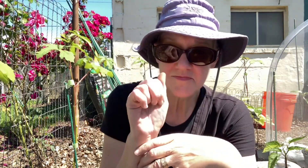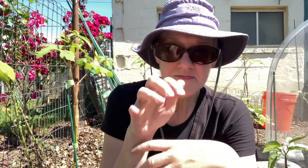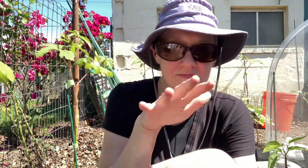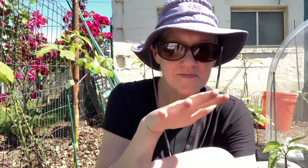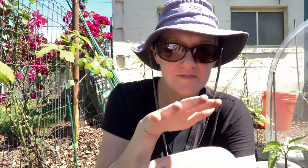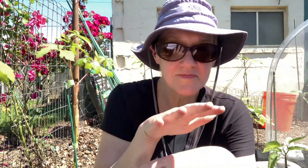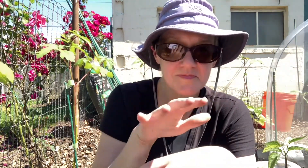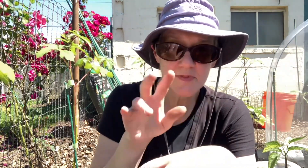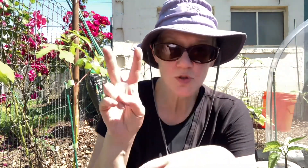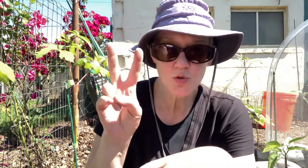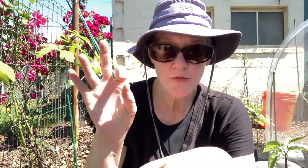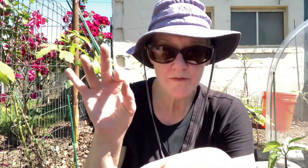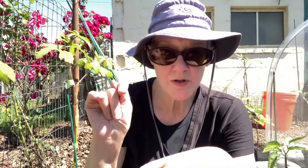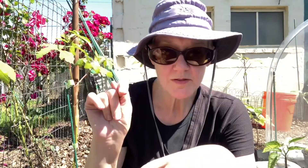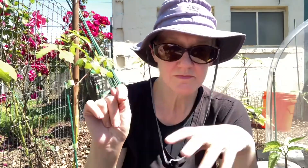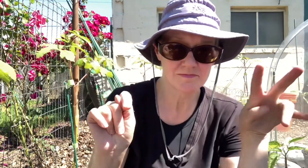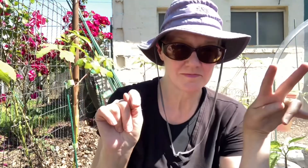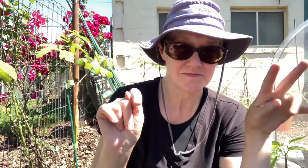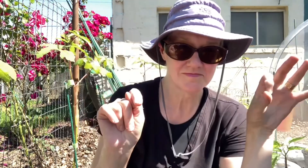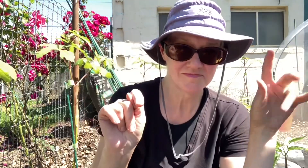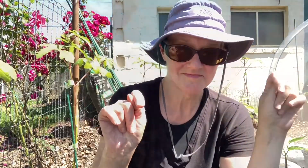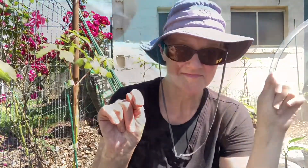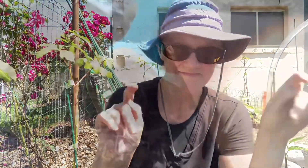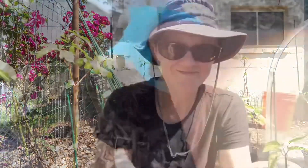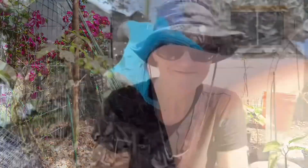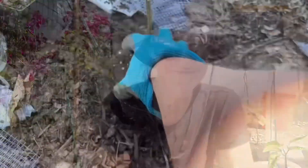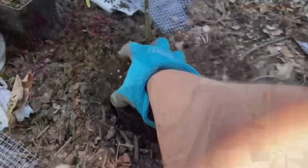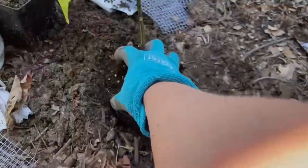the okra. It's going to be about 2 feet on each